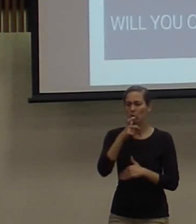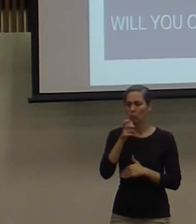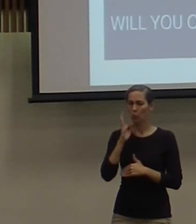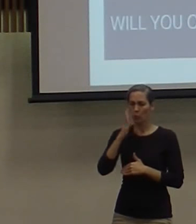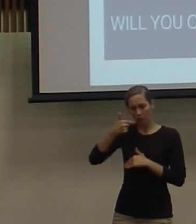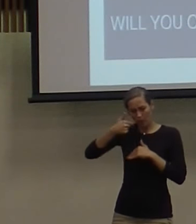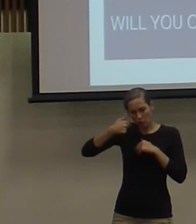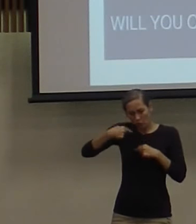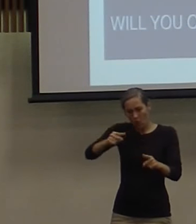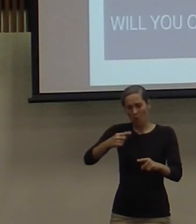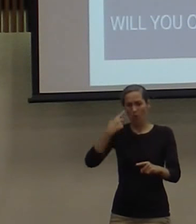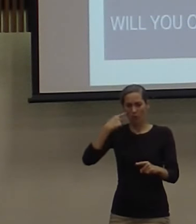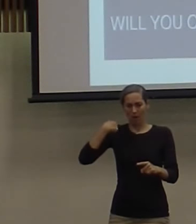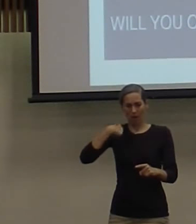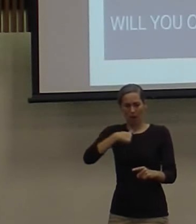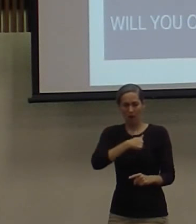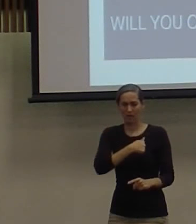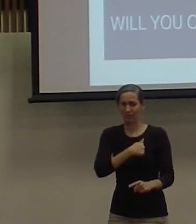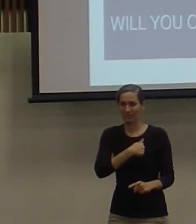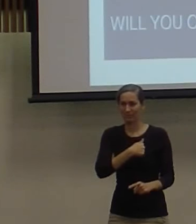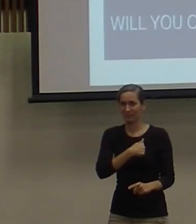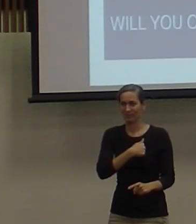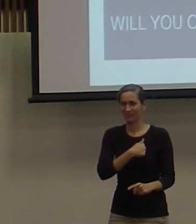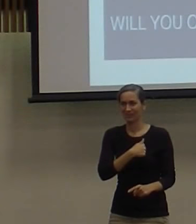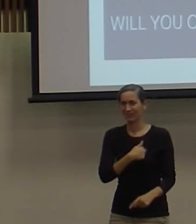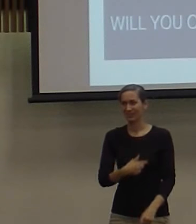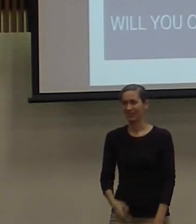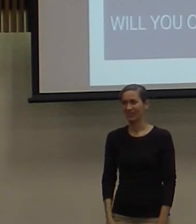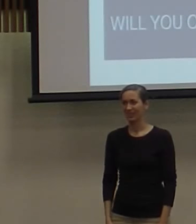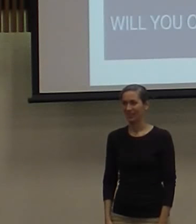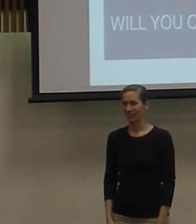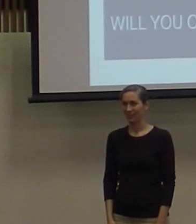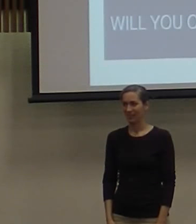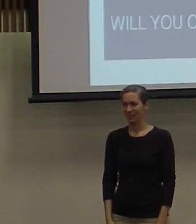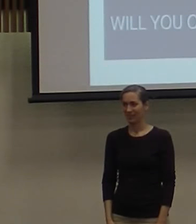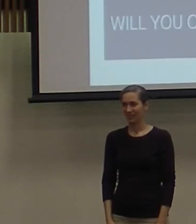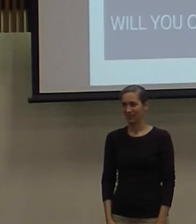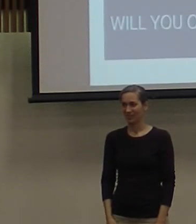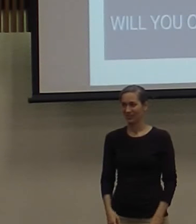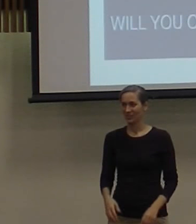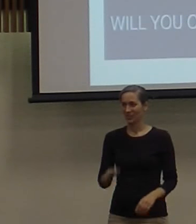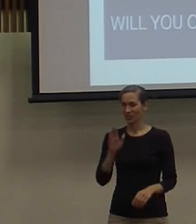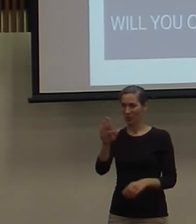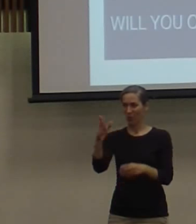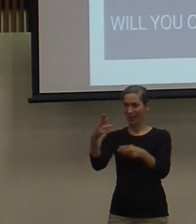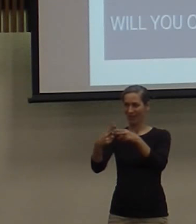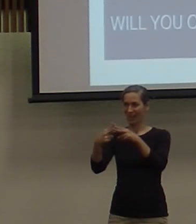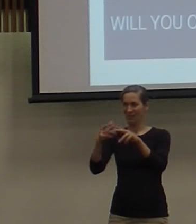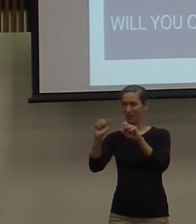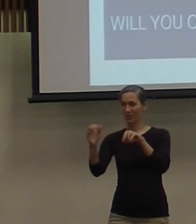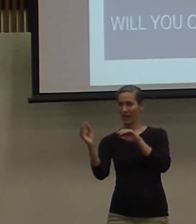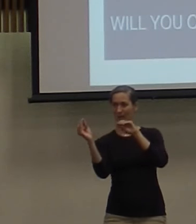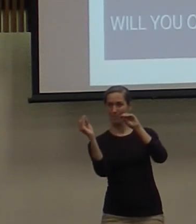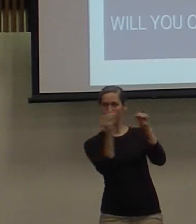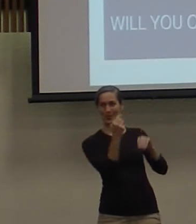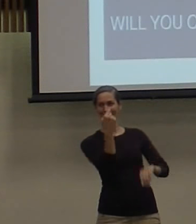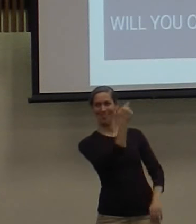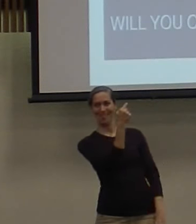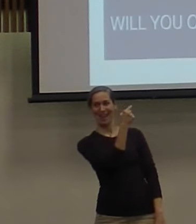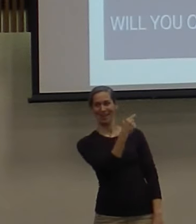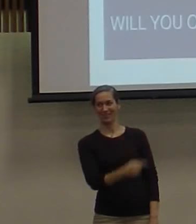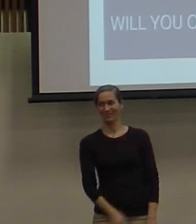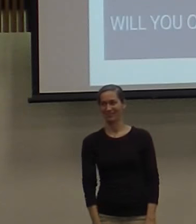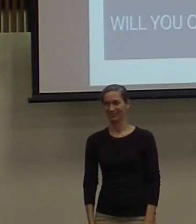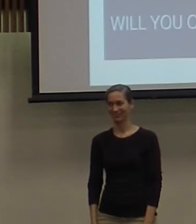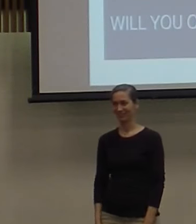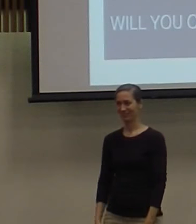us? So I like Rob Brandy this one. Put your name there. Yes, that I